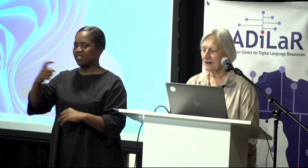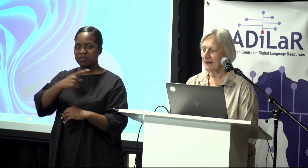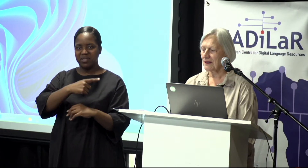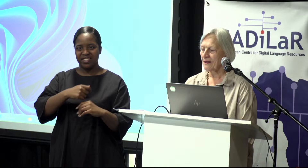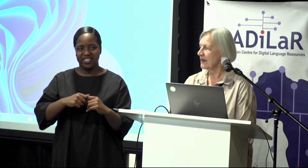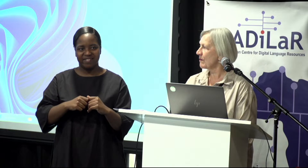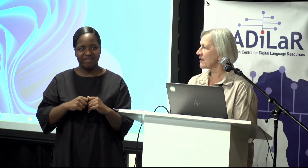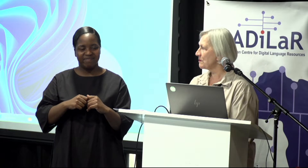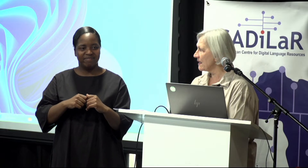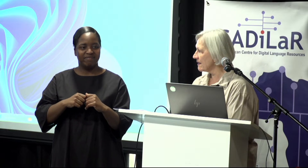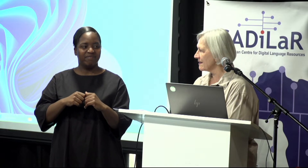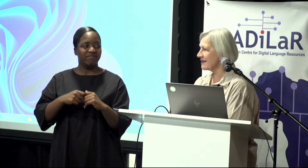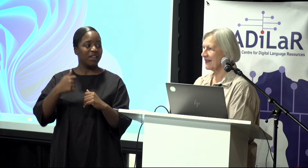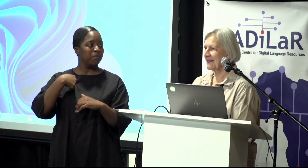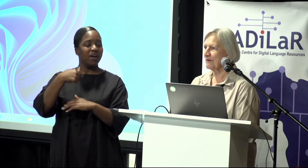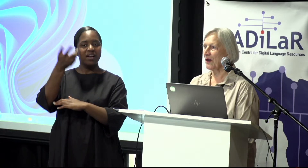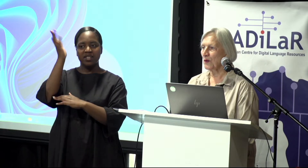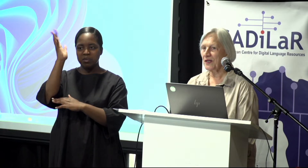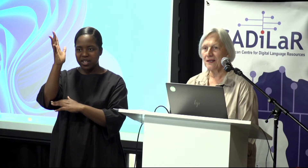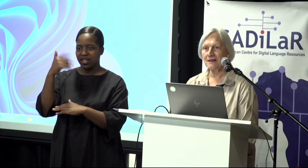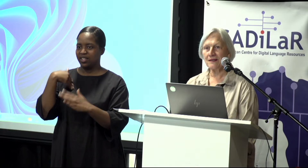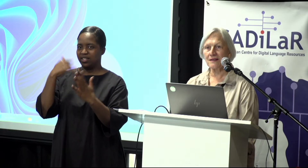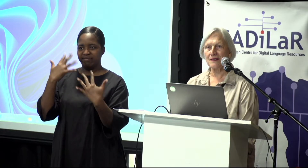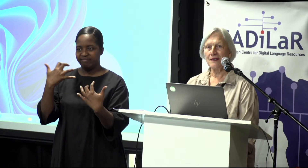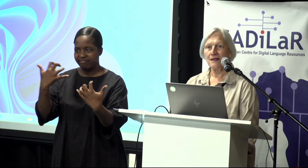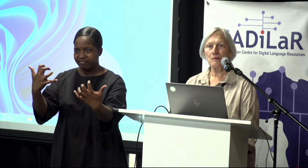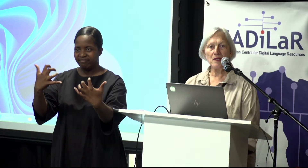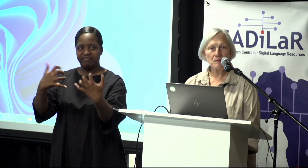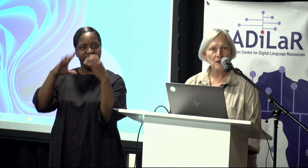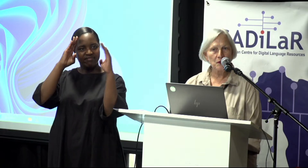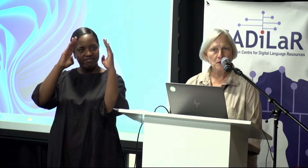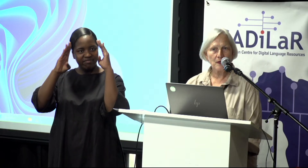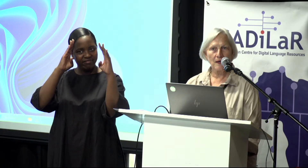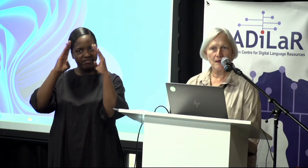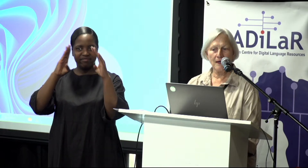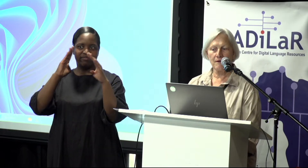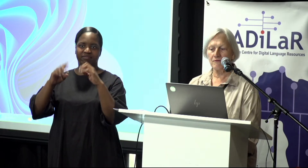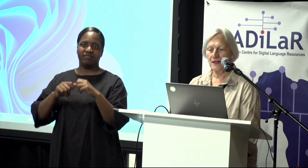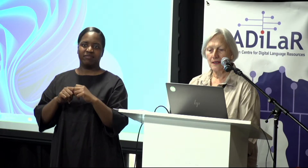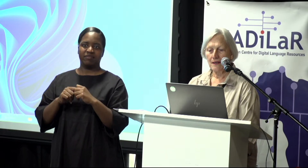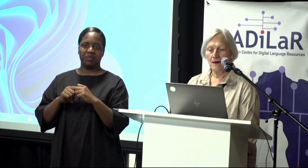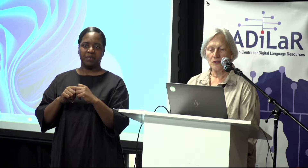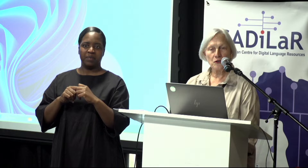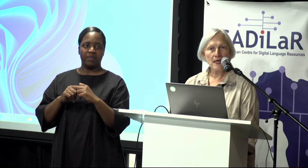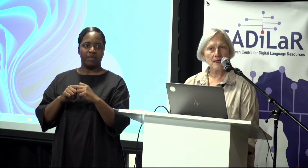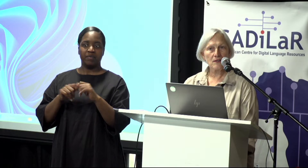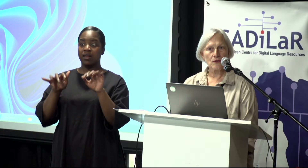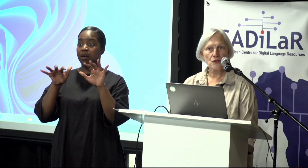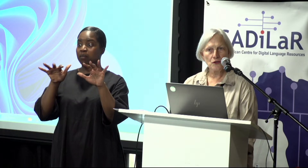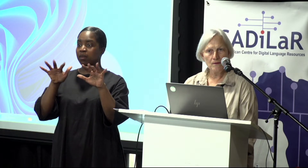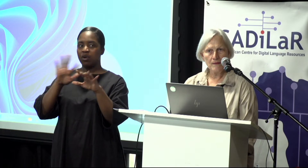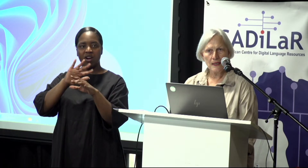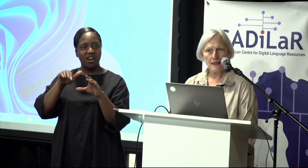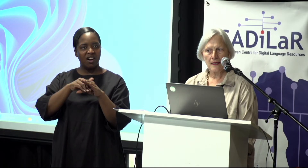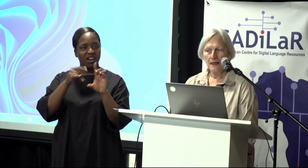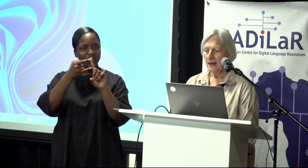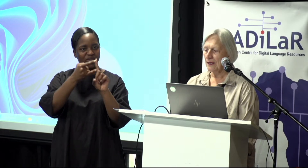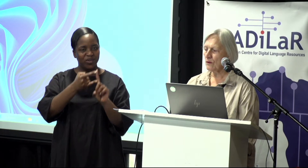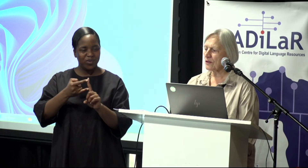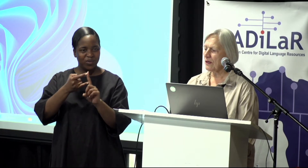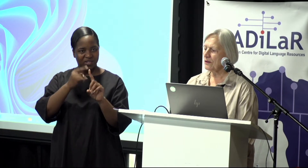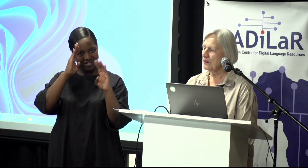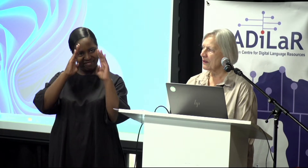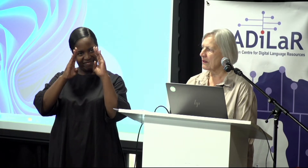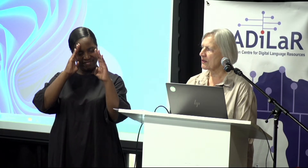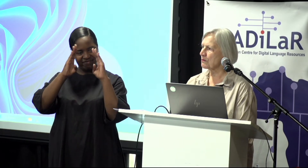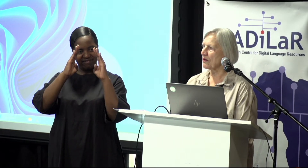everybody. My speakers, my audience, the people who are joining us on Zoom,